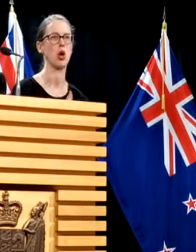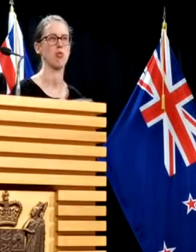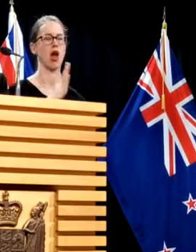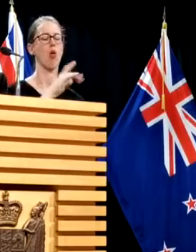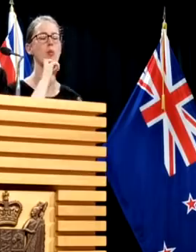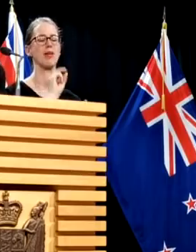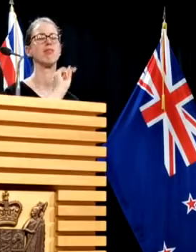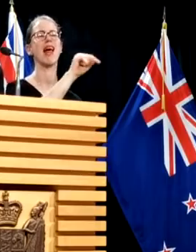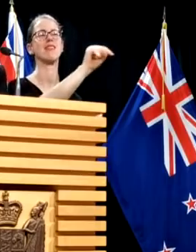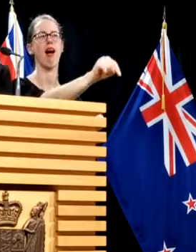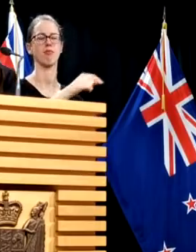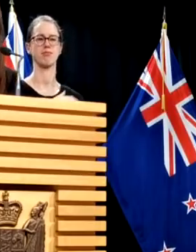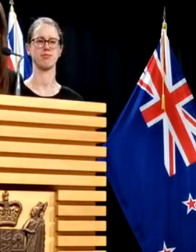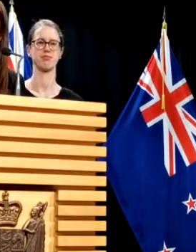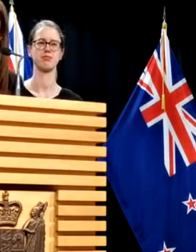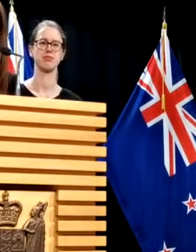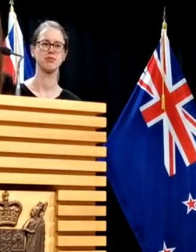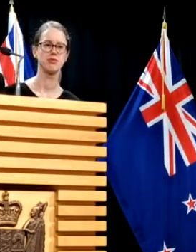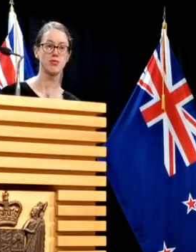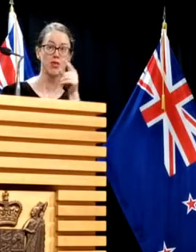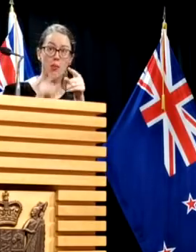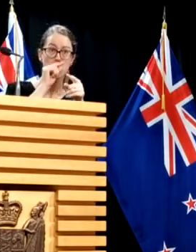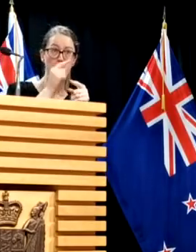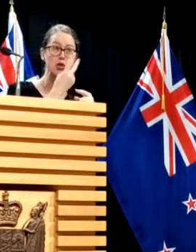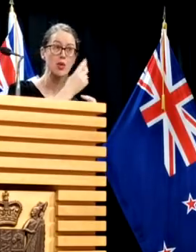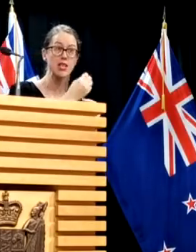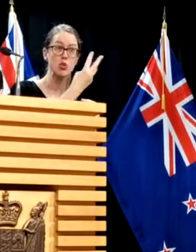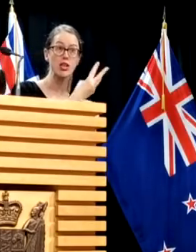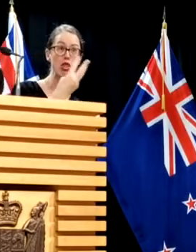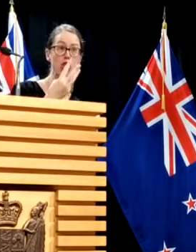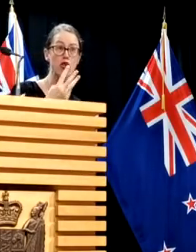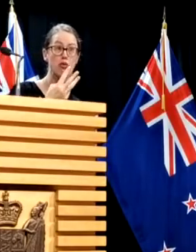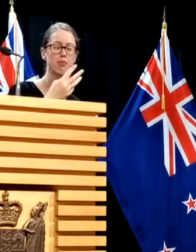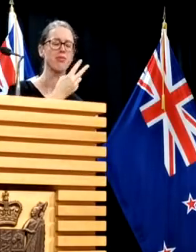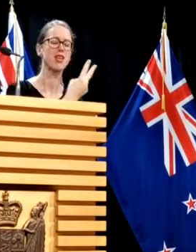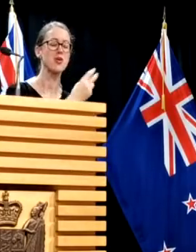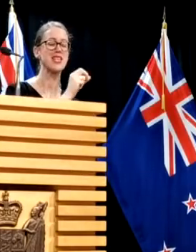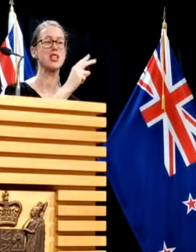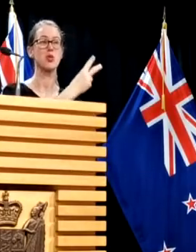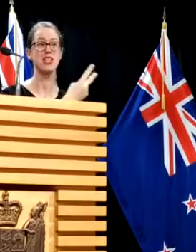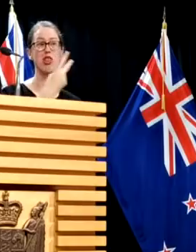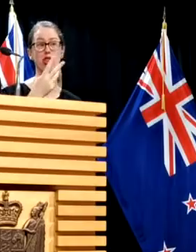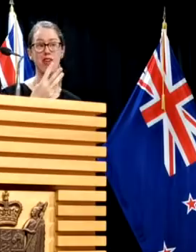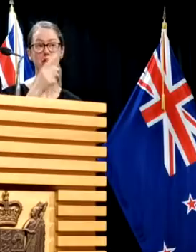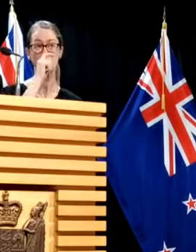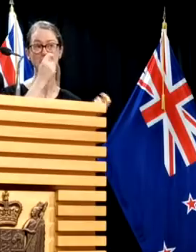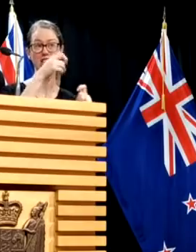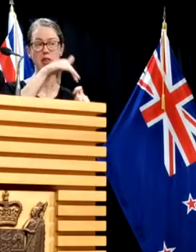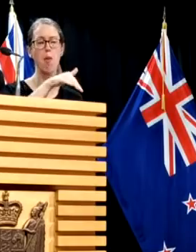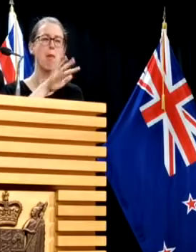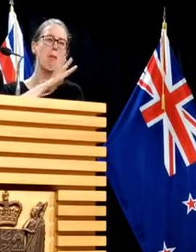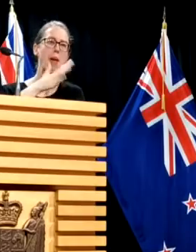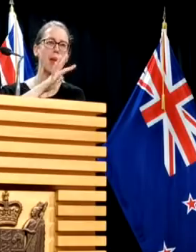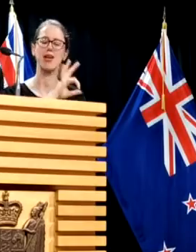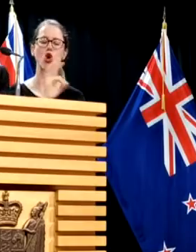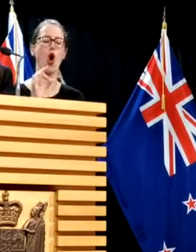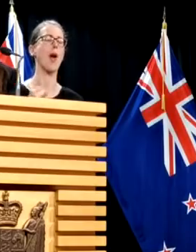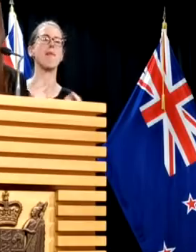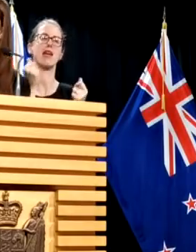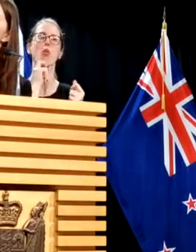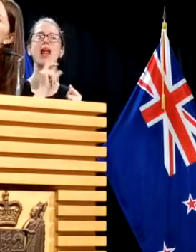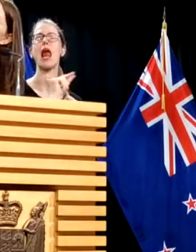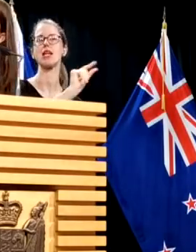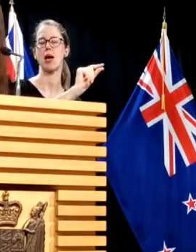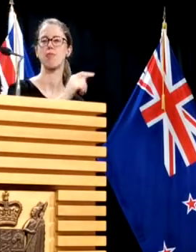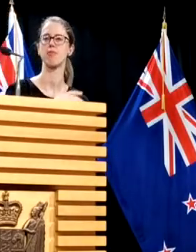might then benefit from. If it's 2023 to 2037, that could be... Again, all the things that you would discuss, but it certainly would never be immediate.